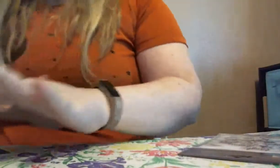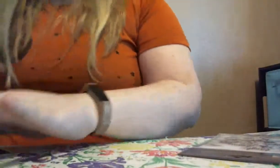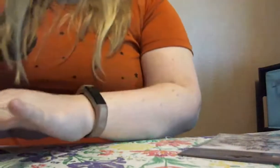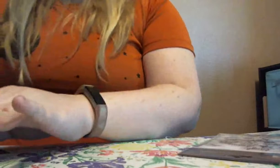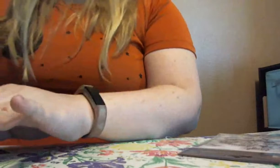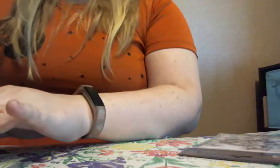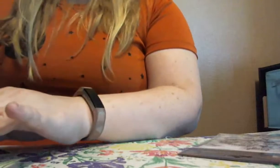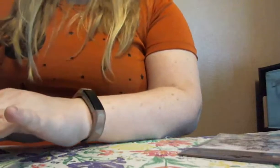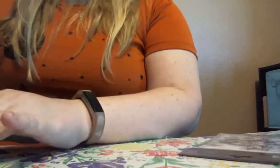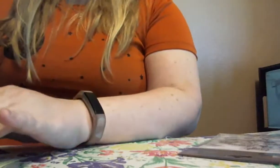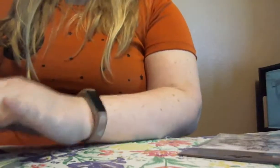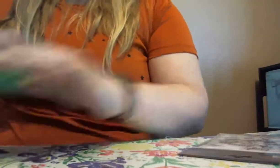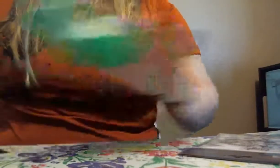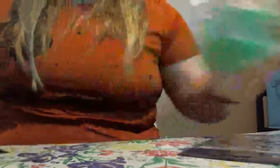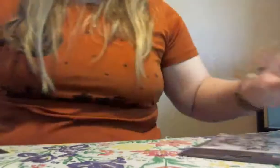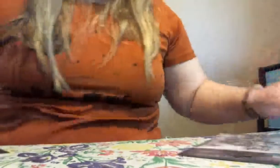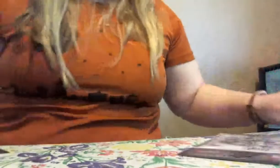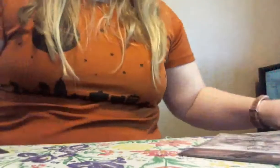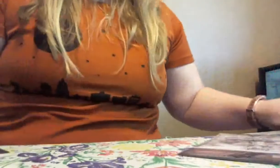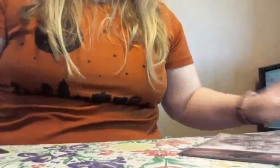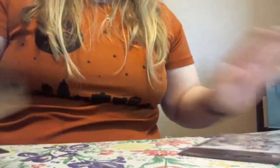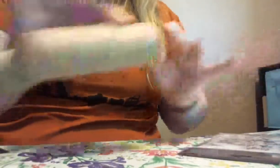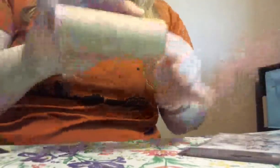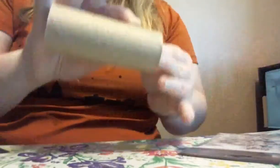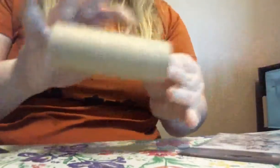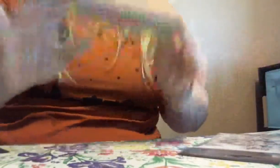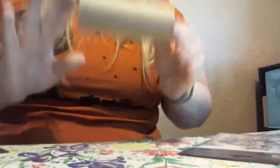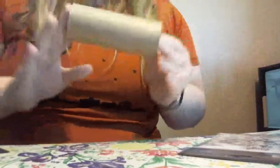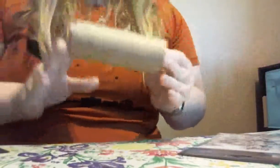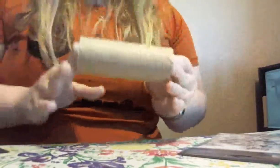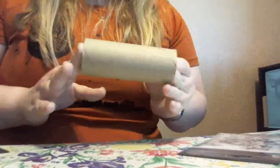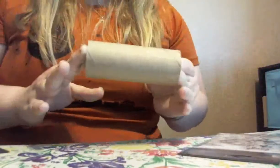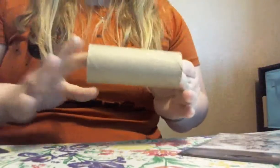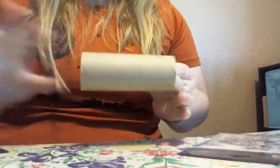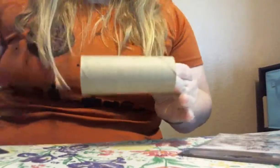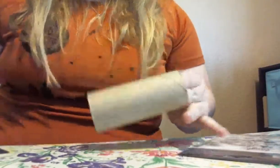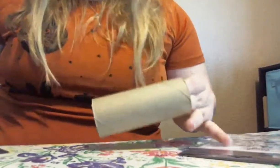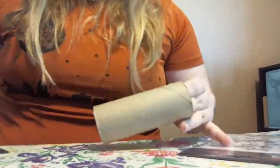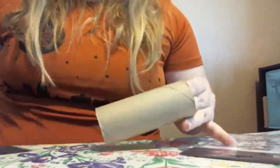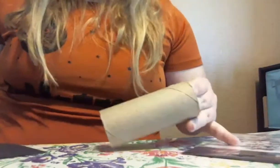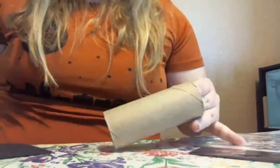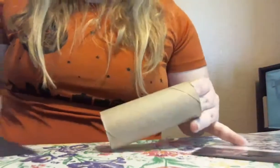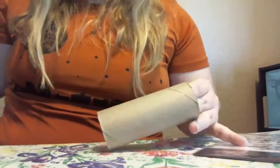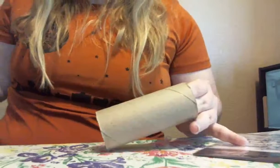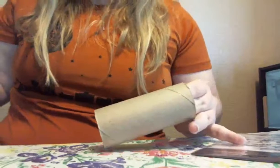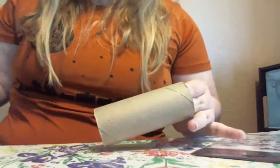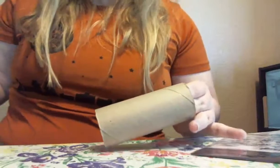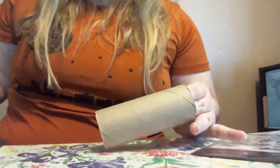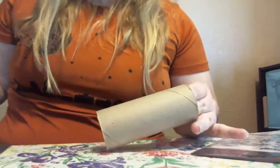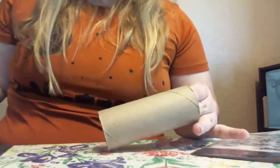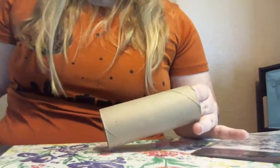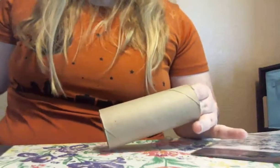so our first step is to take our toilet paper tube here and color it with the black